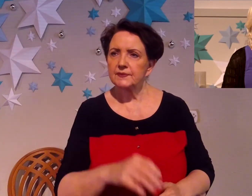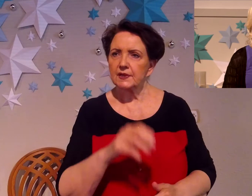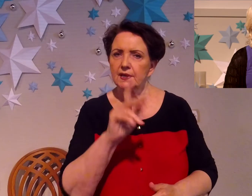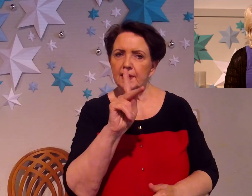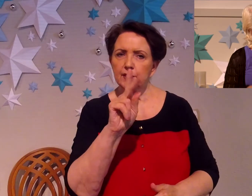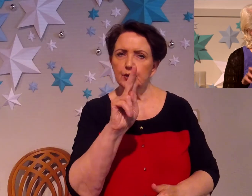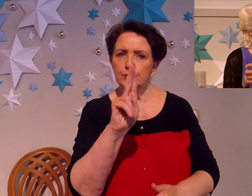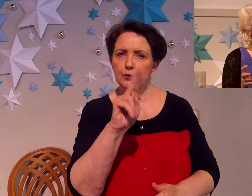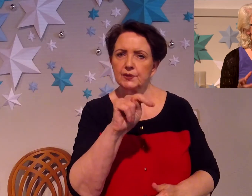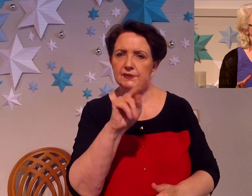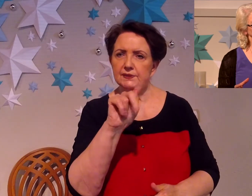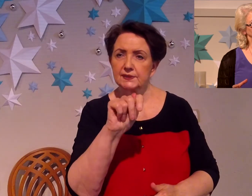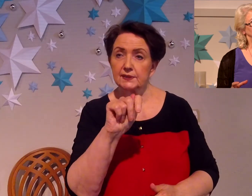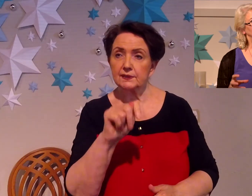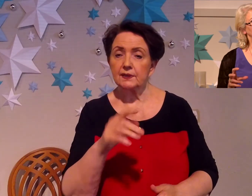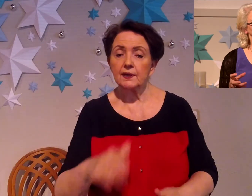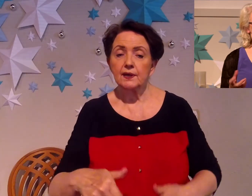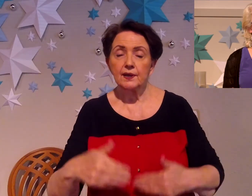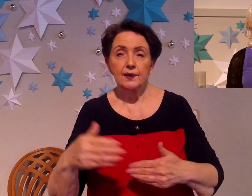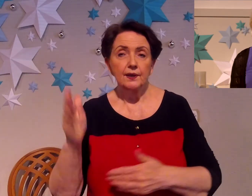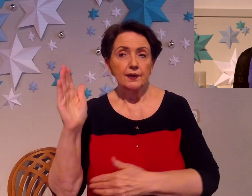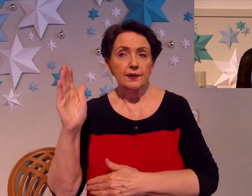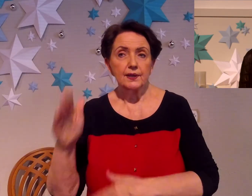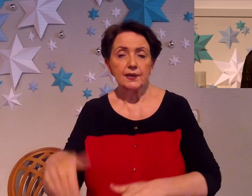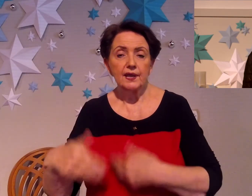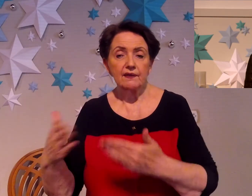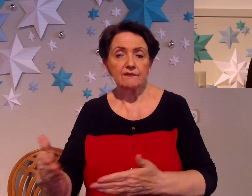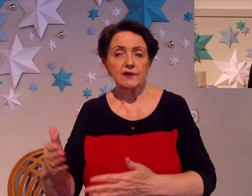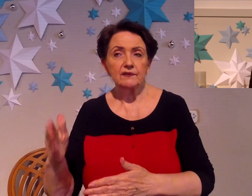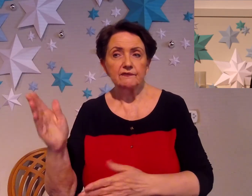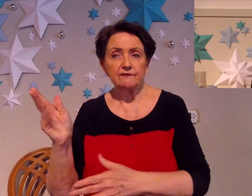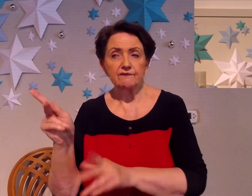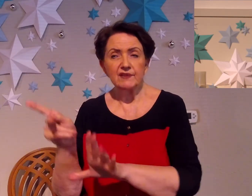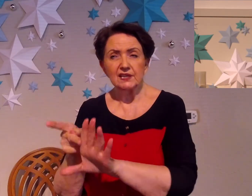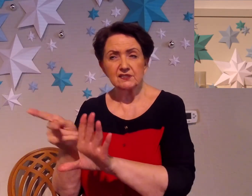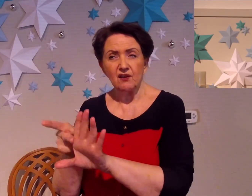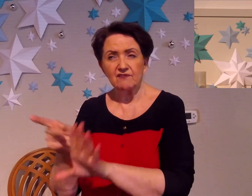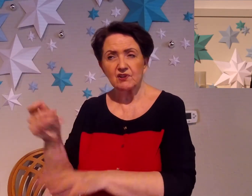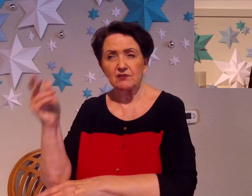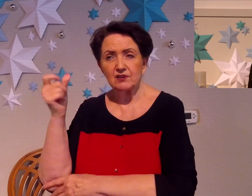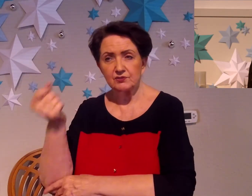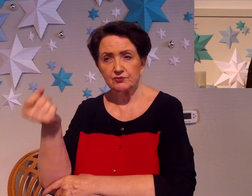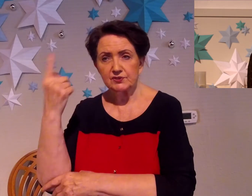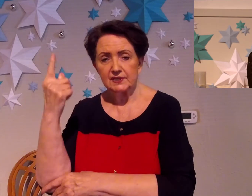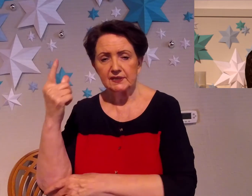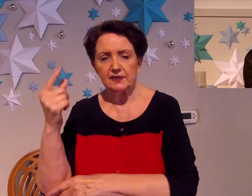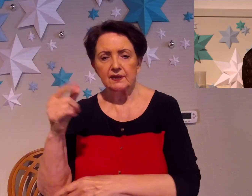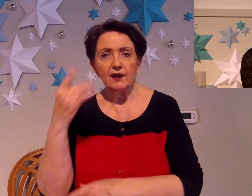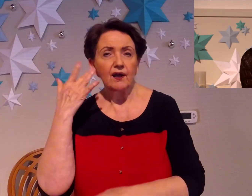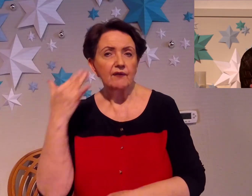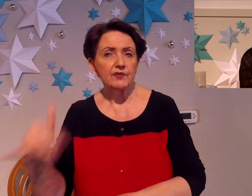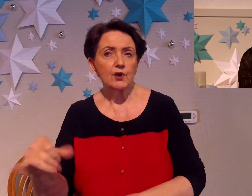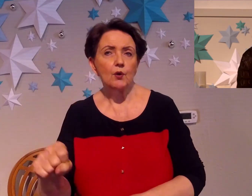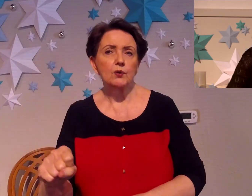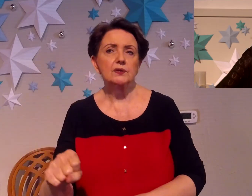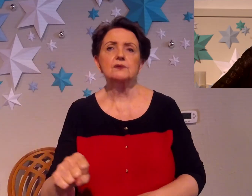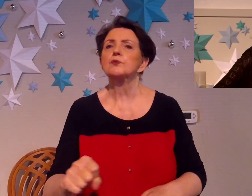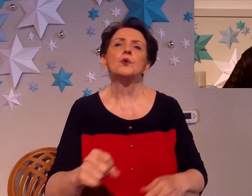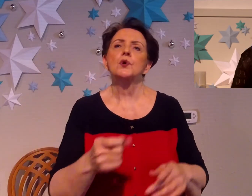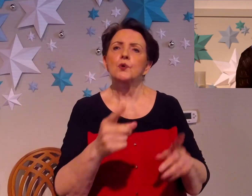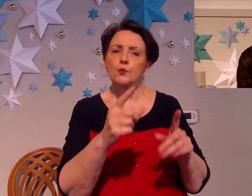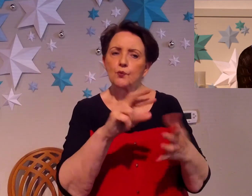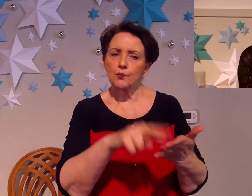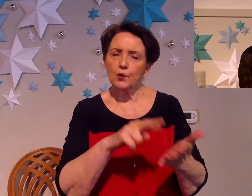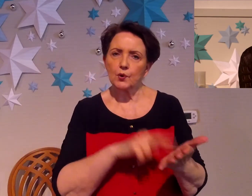philosophers, he gave a philosophical understanding of the golden rule: do unto others as you would have them do unto